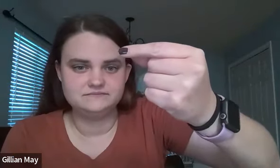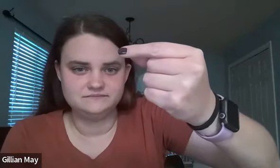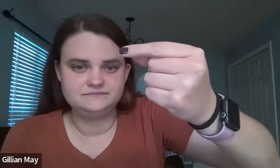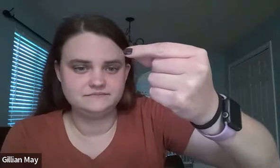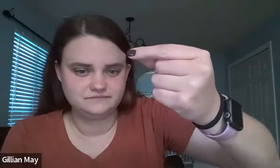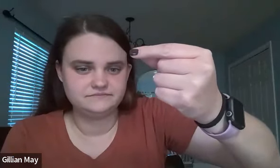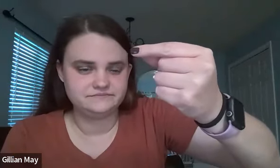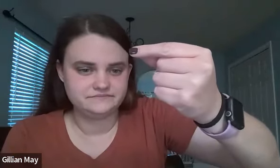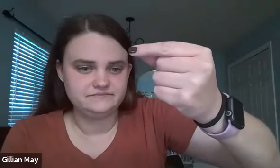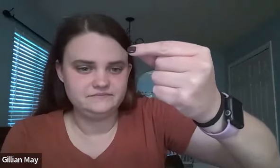Mm-hmm.